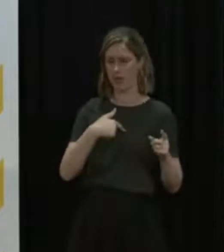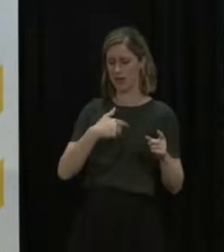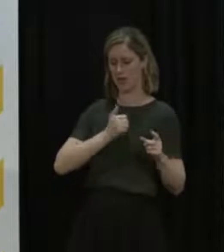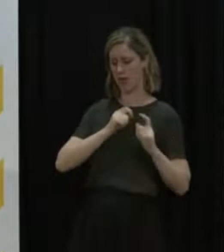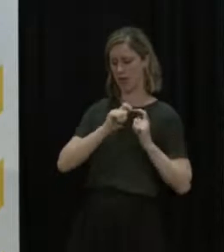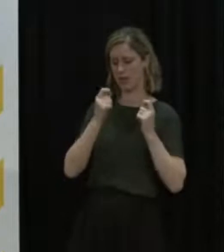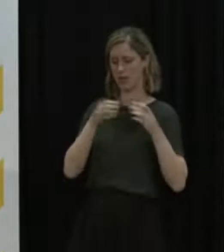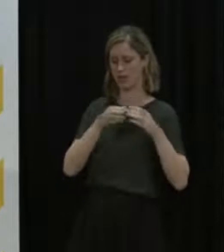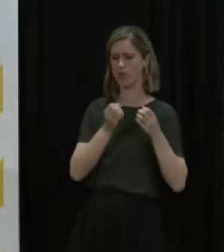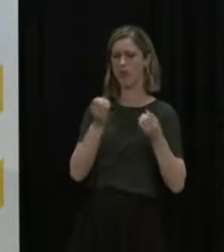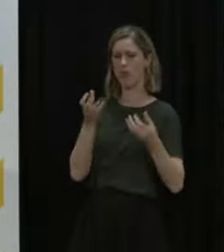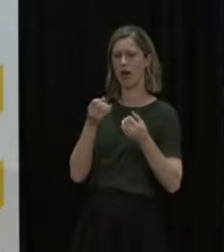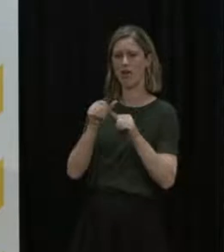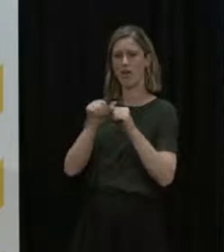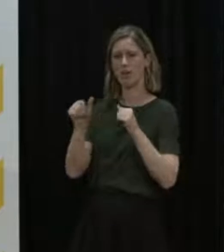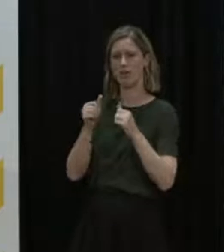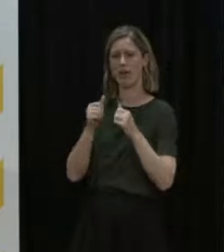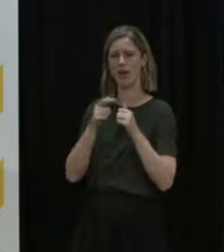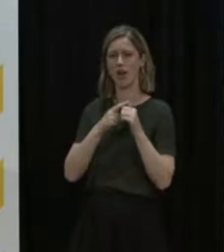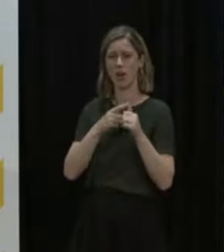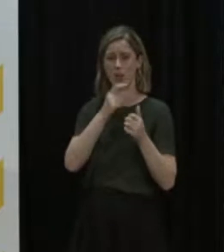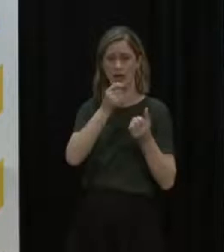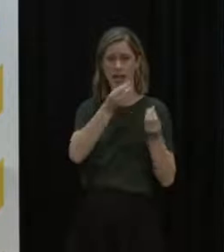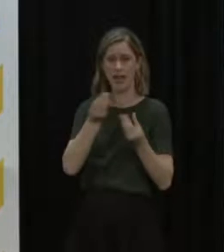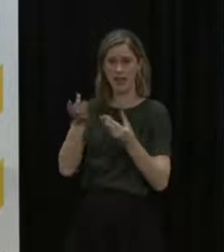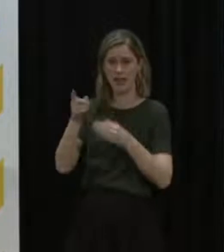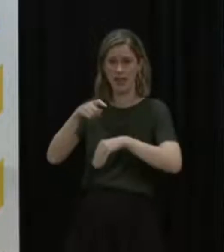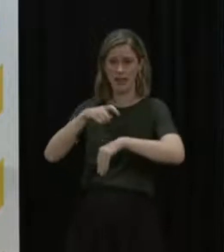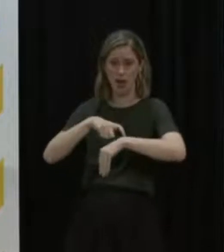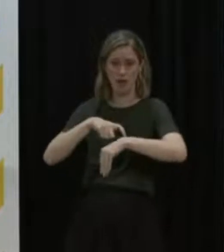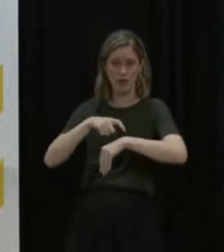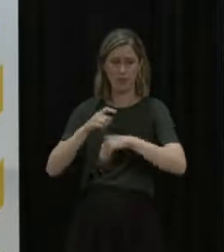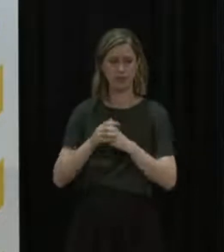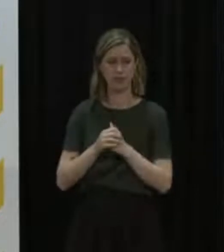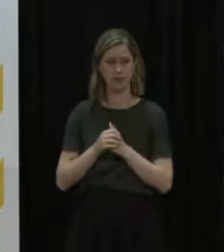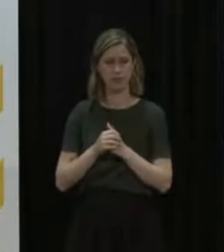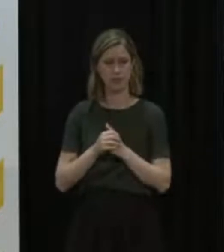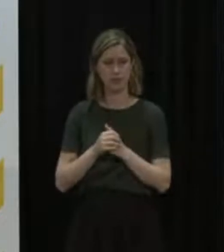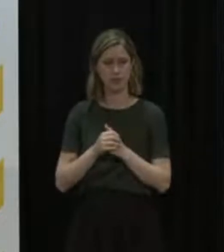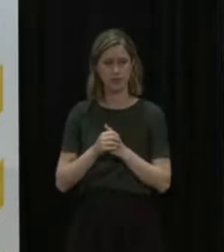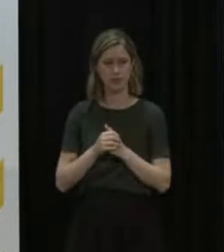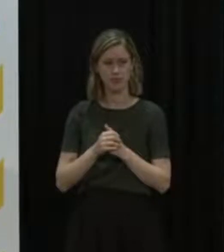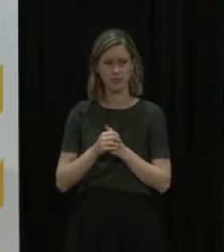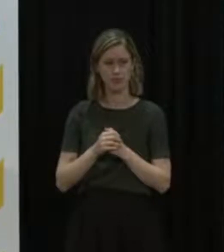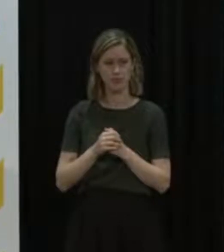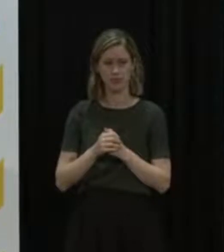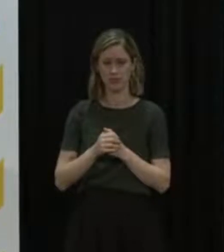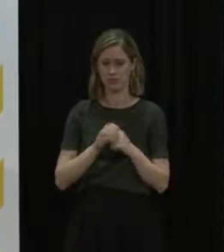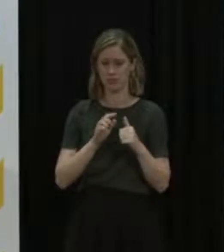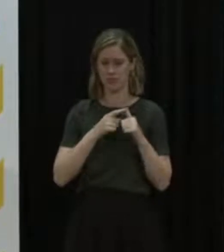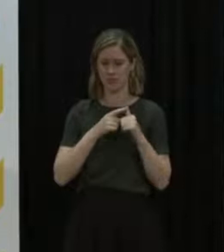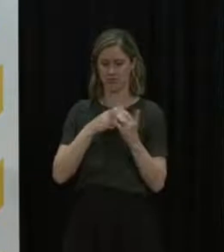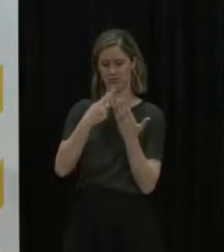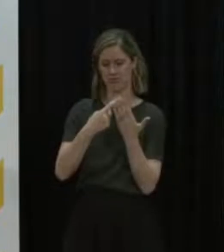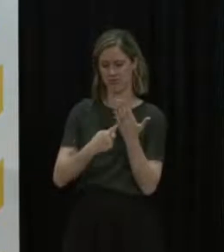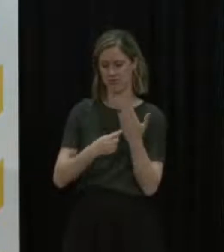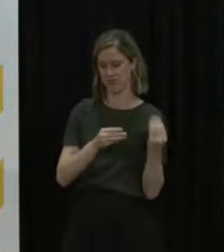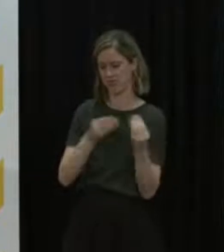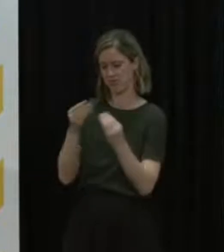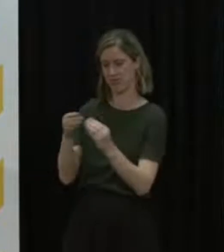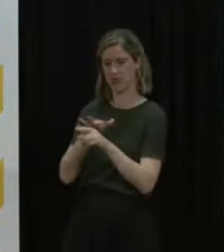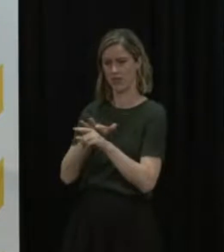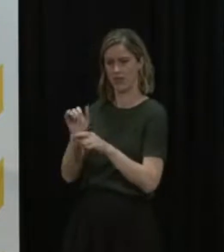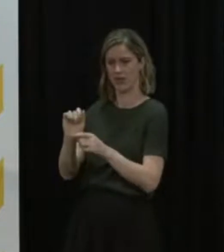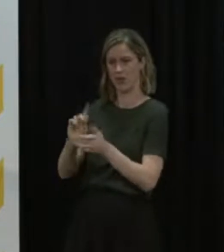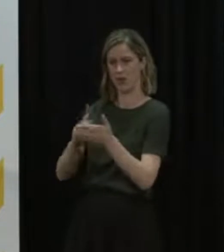we provide the best advice that we can give in this situation, and that's part of the advice and the subsequent policy